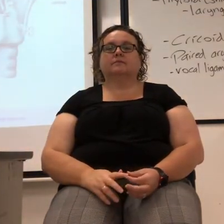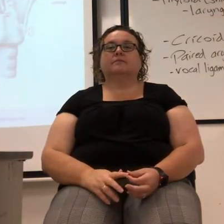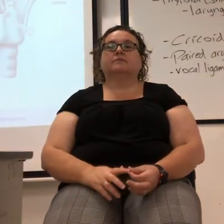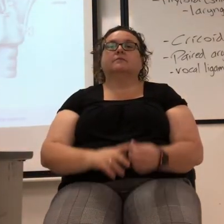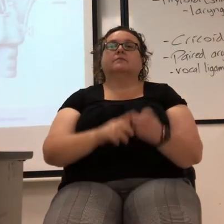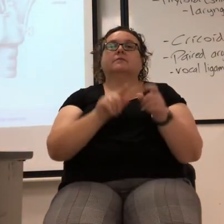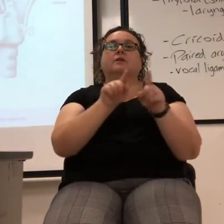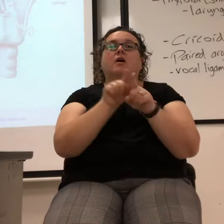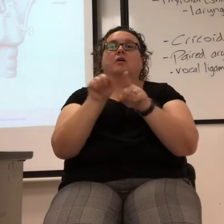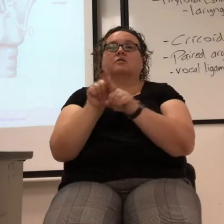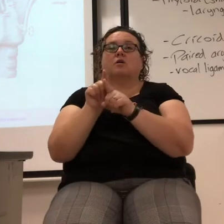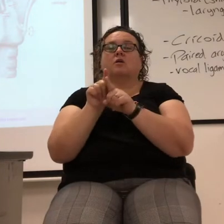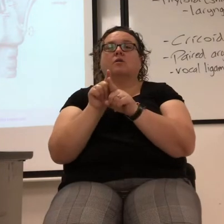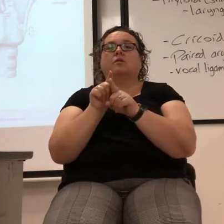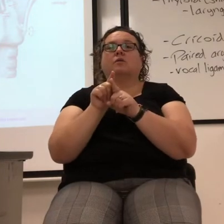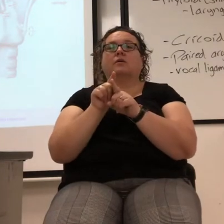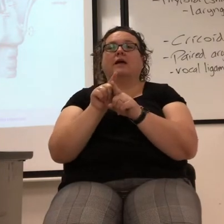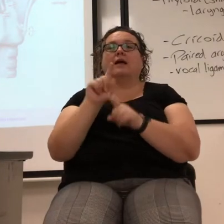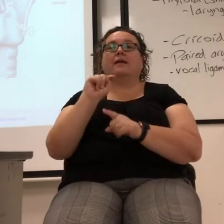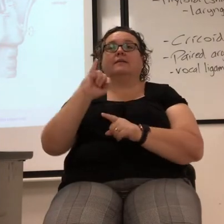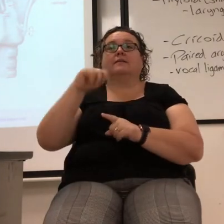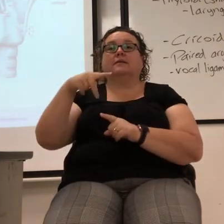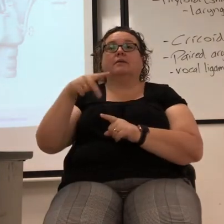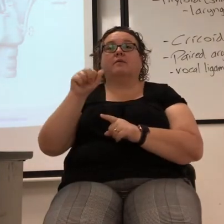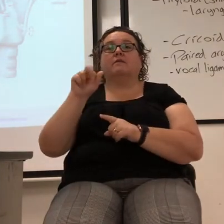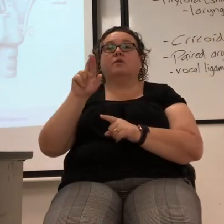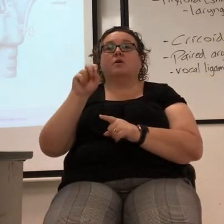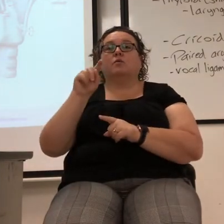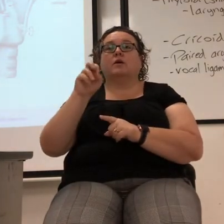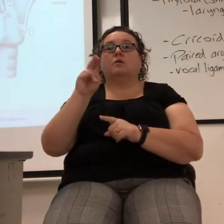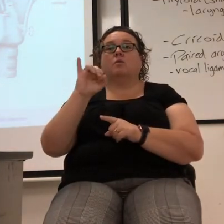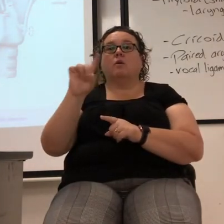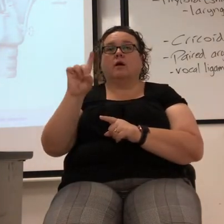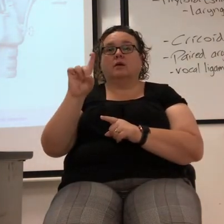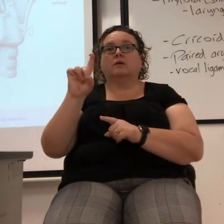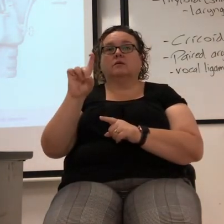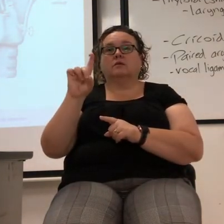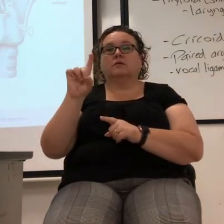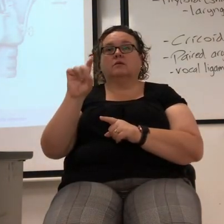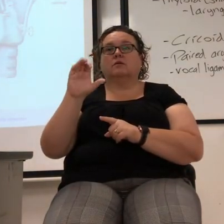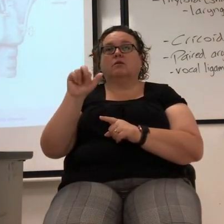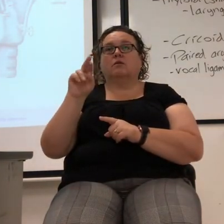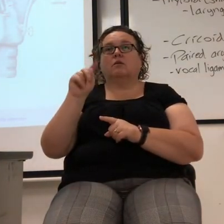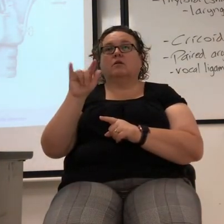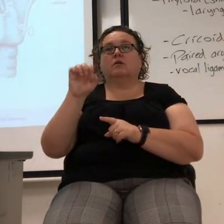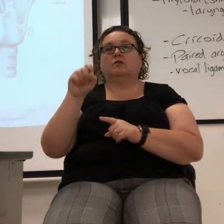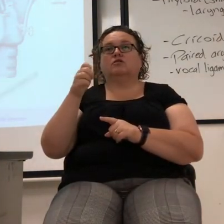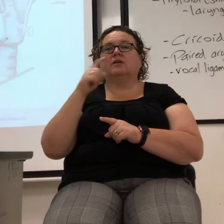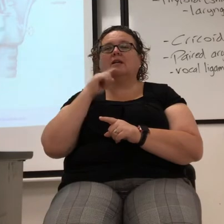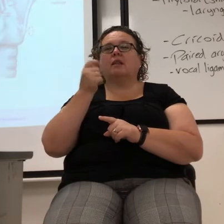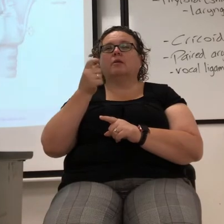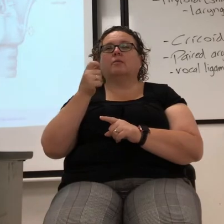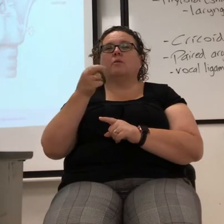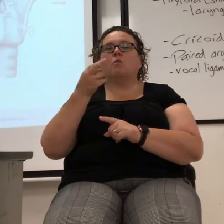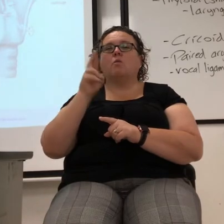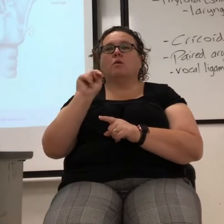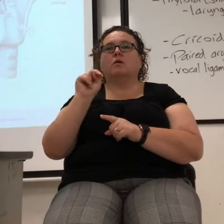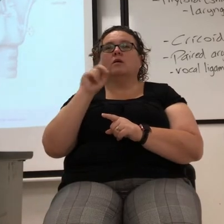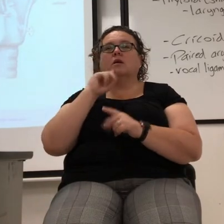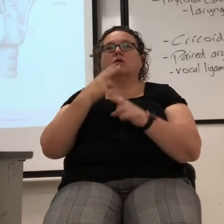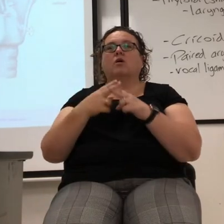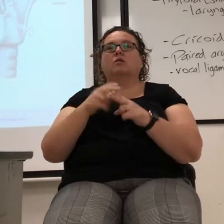Also, at the tip of the arytenoid cartilage is a little horn called